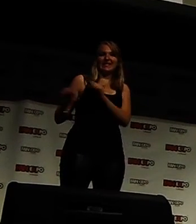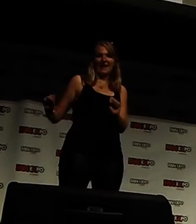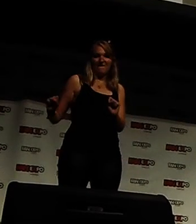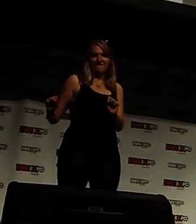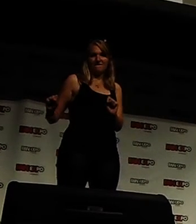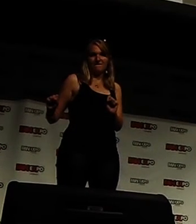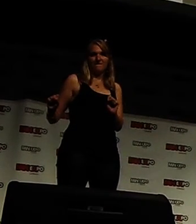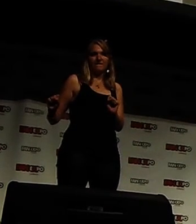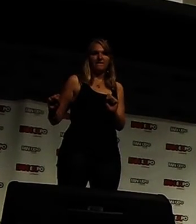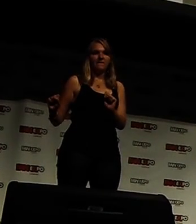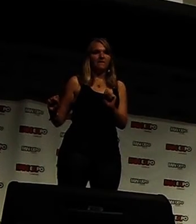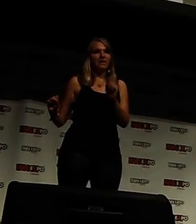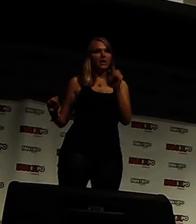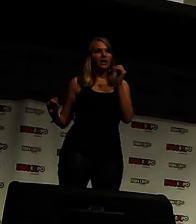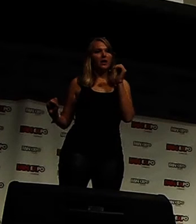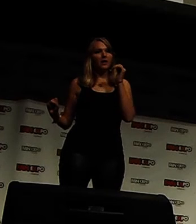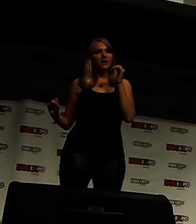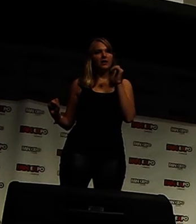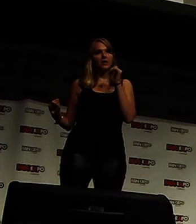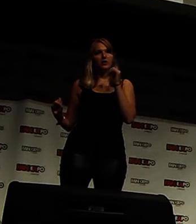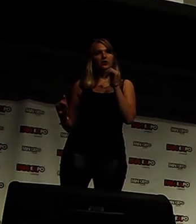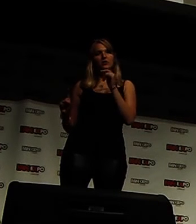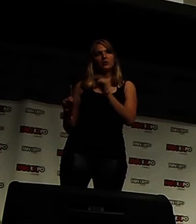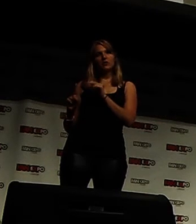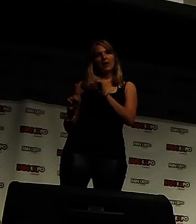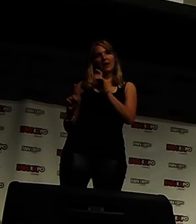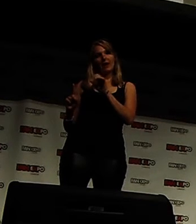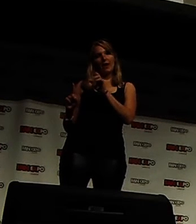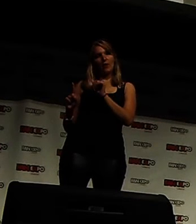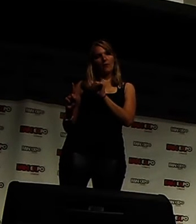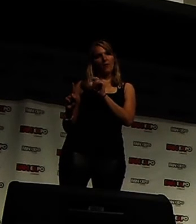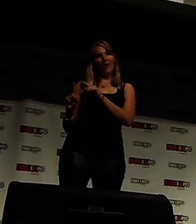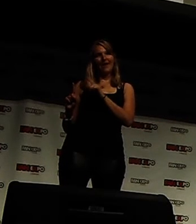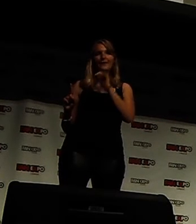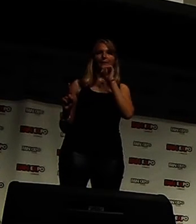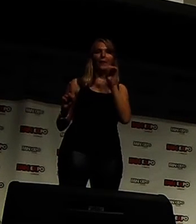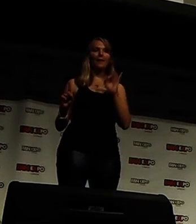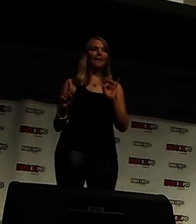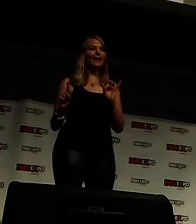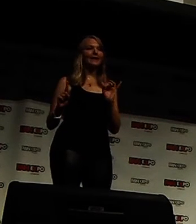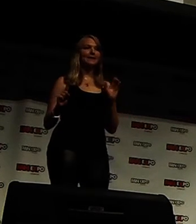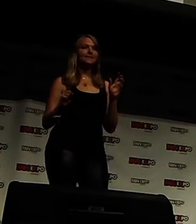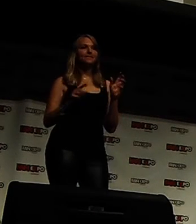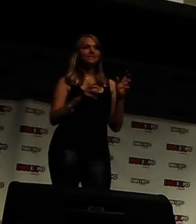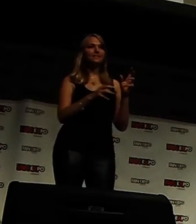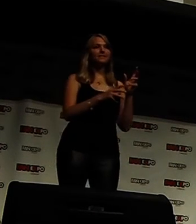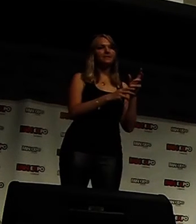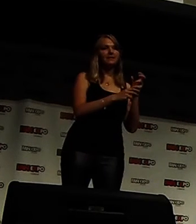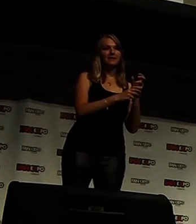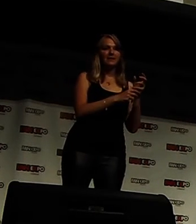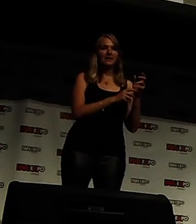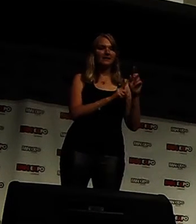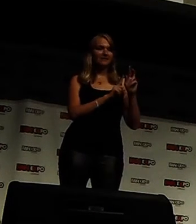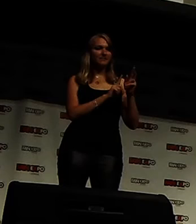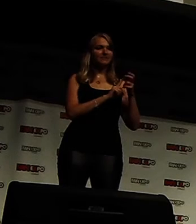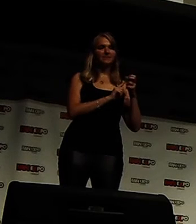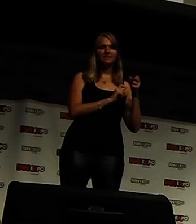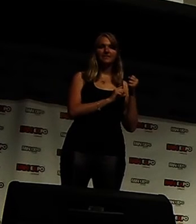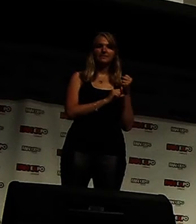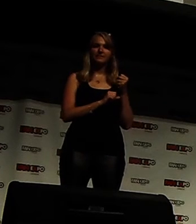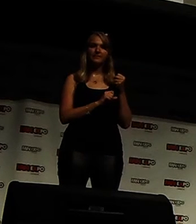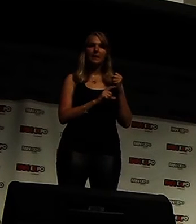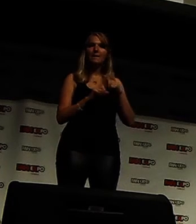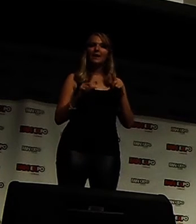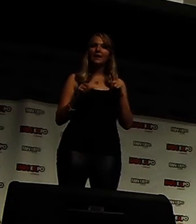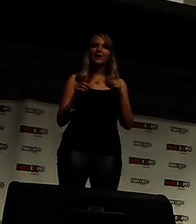that, you know, that she kind of not had him wrapped around her finger, because that's the wrong phrase, but like felt really